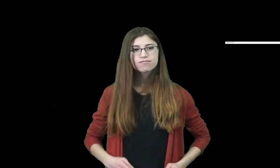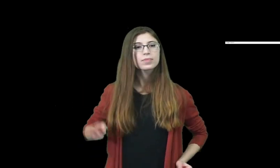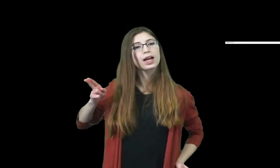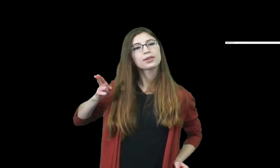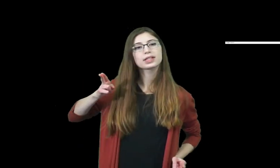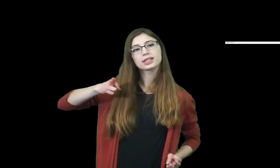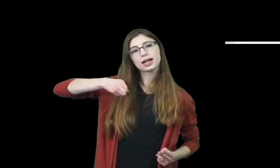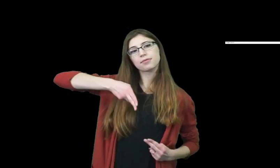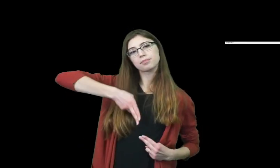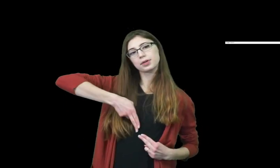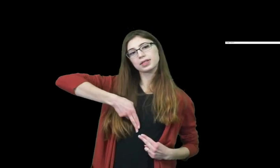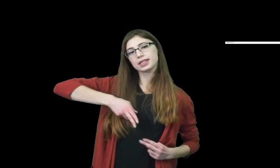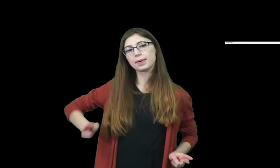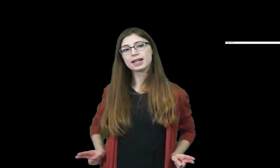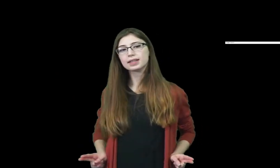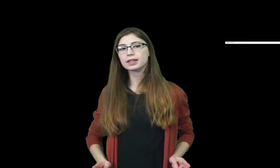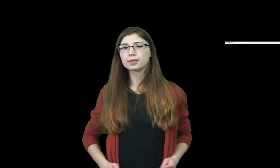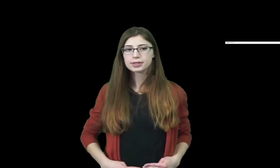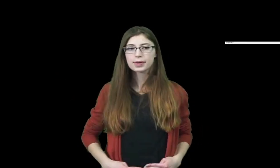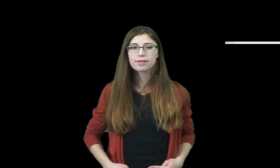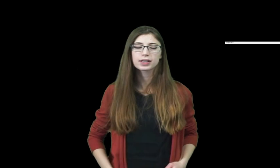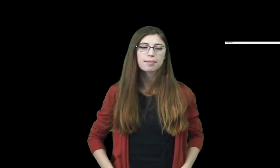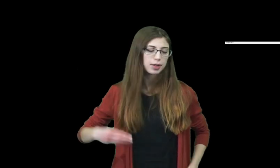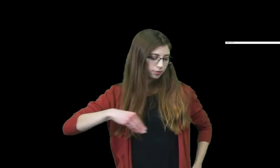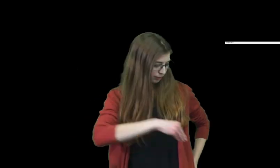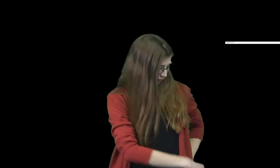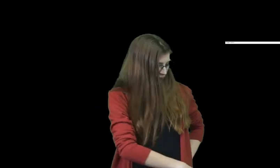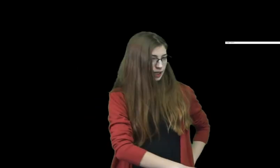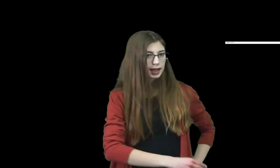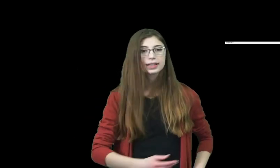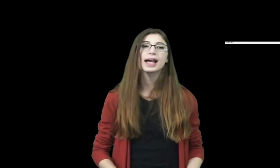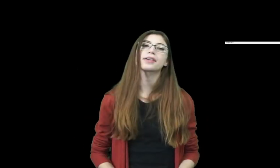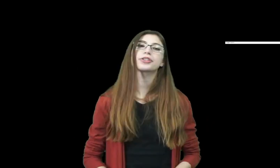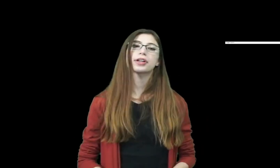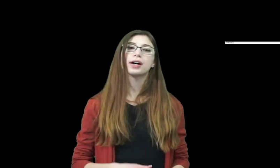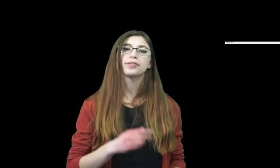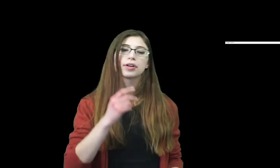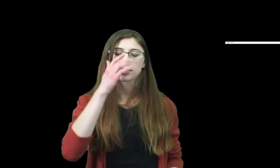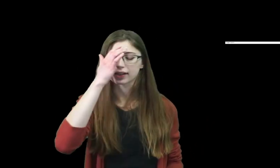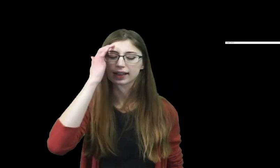how this kind of goes this way, and then you also have the lap belt and the action of buckling it.